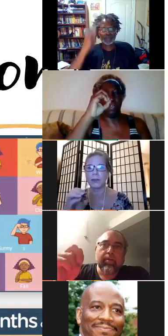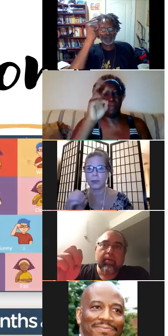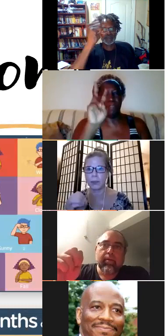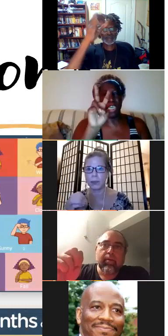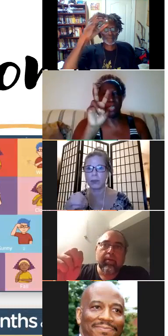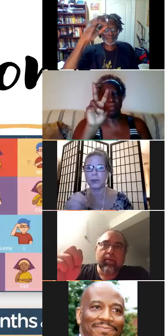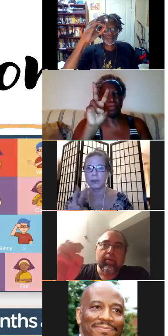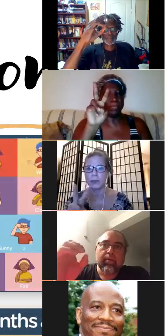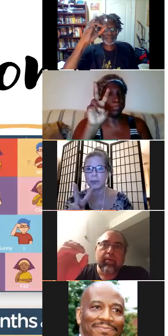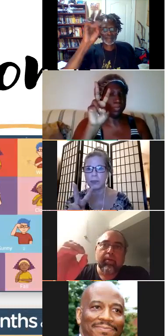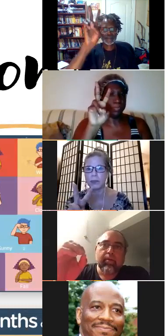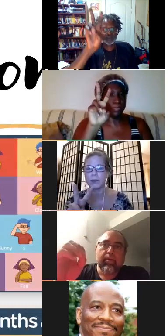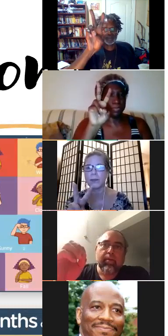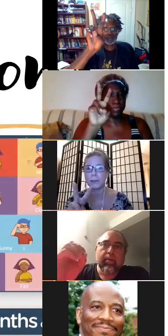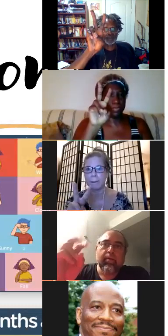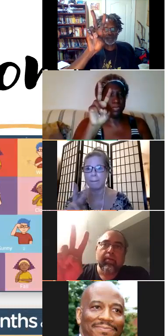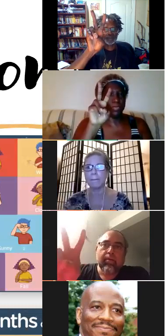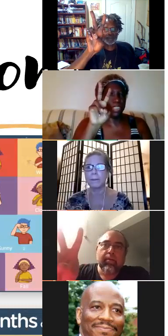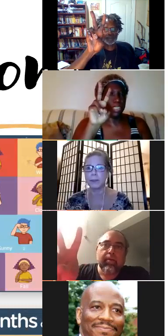NOV.